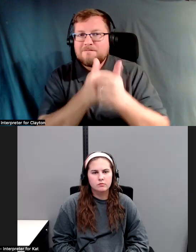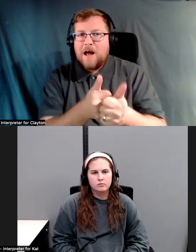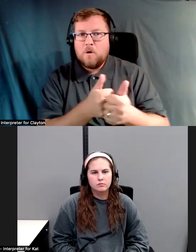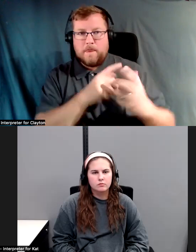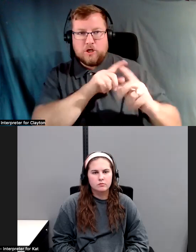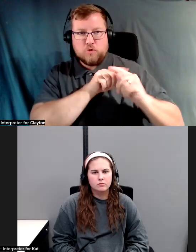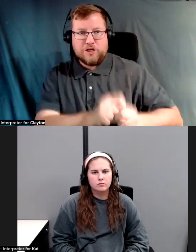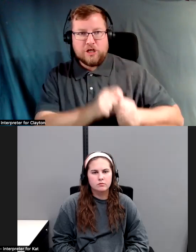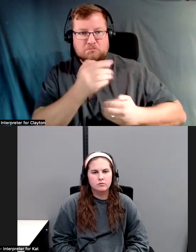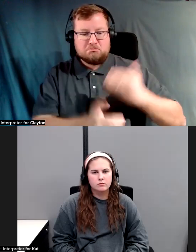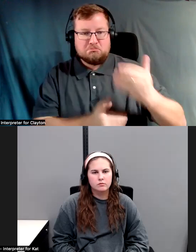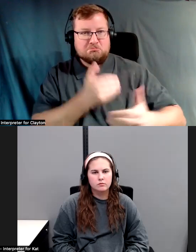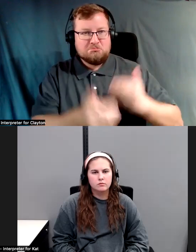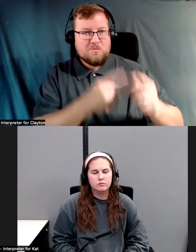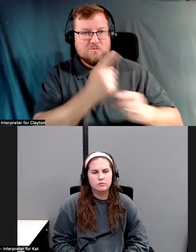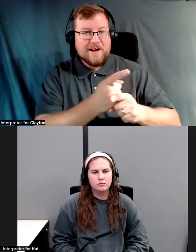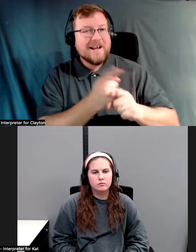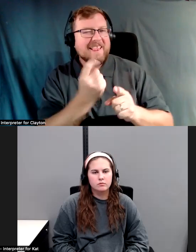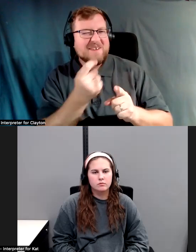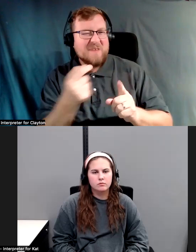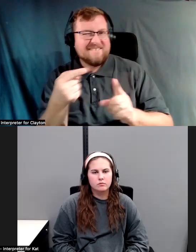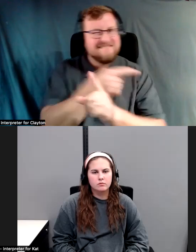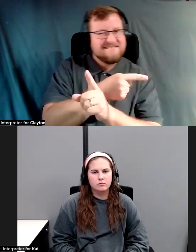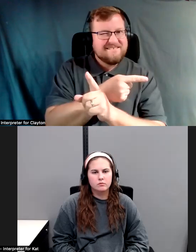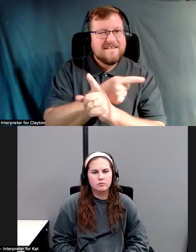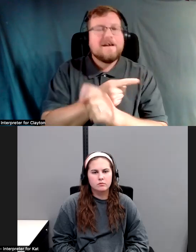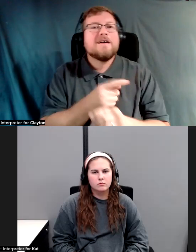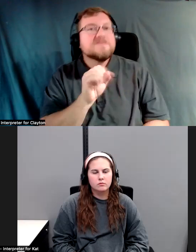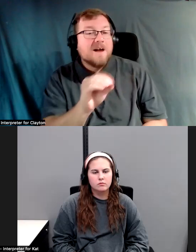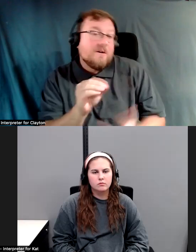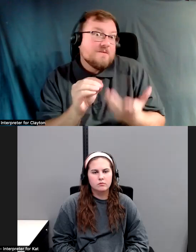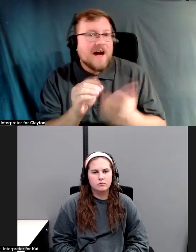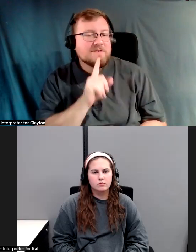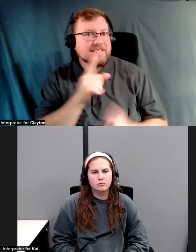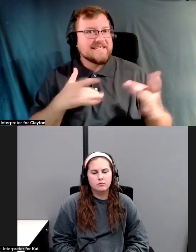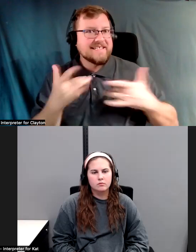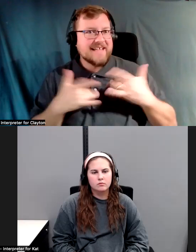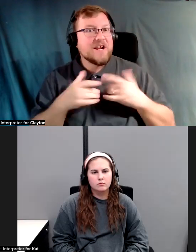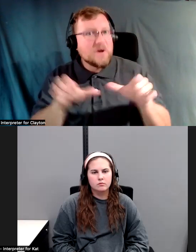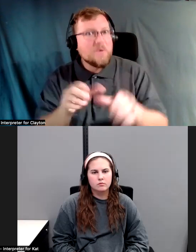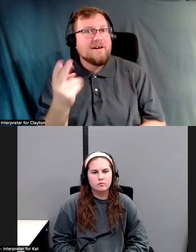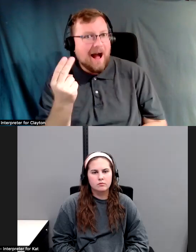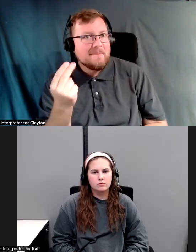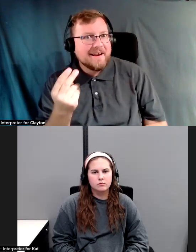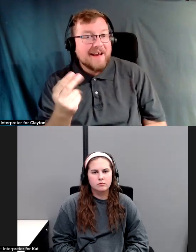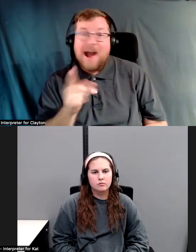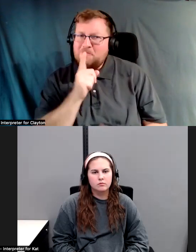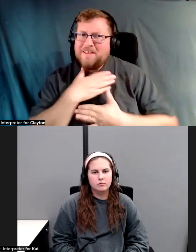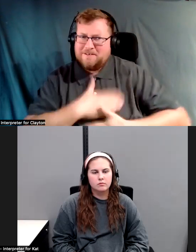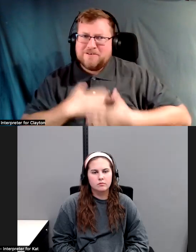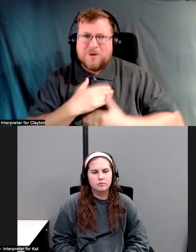kind of thinking outside the box a little bit. So yeah, I was really excited to do comedy as well. I really enjoy comedy.